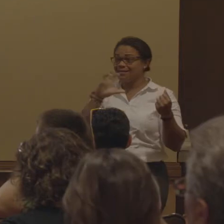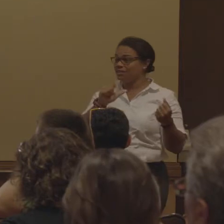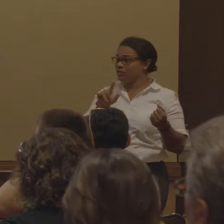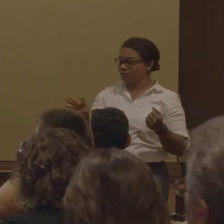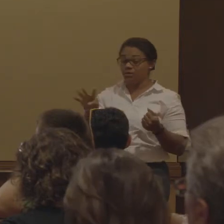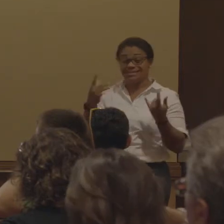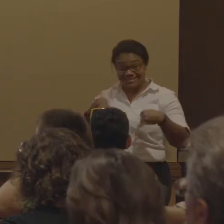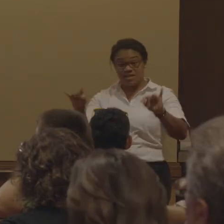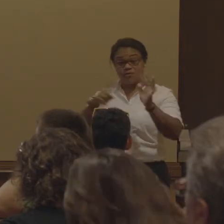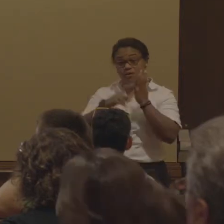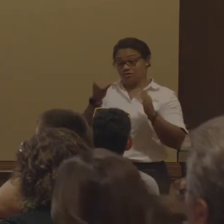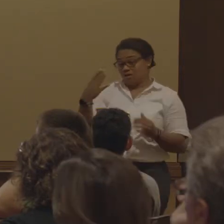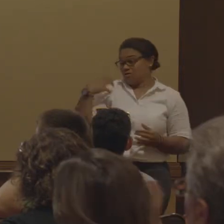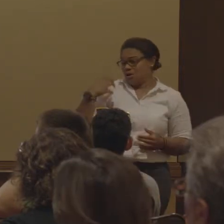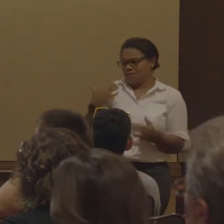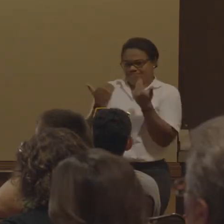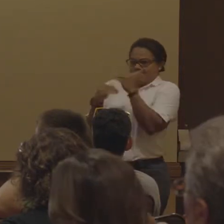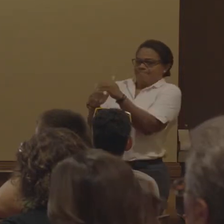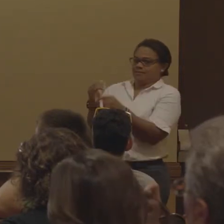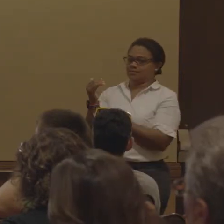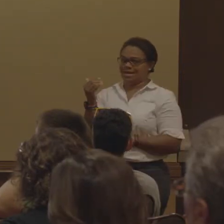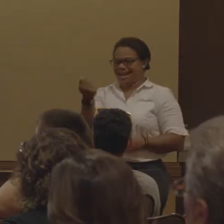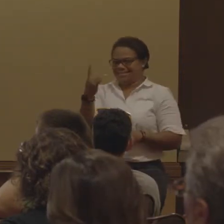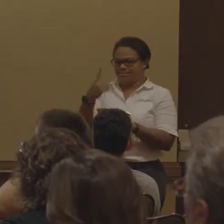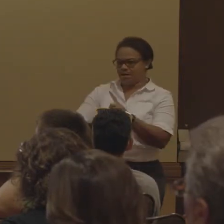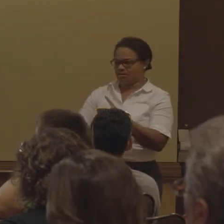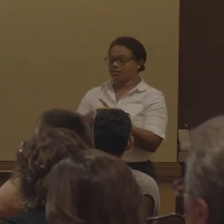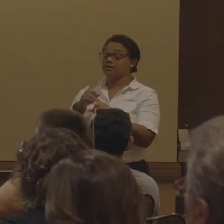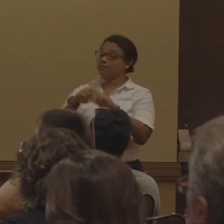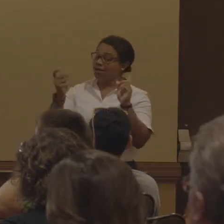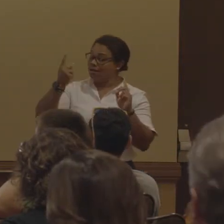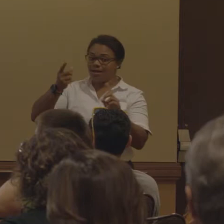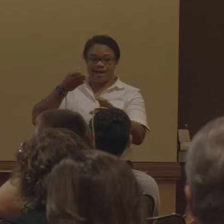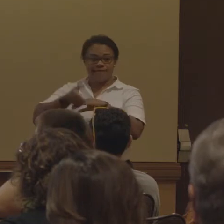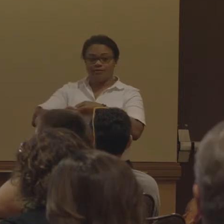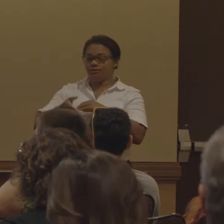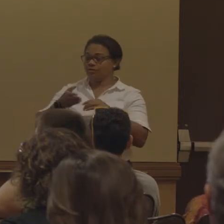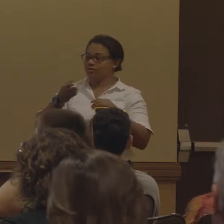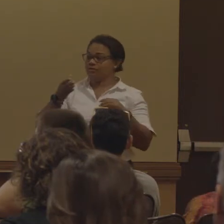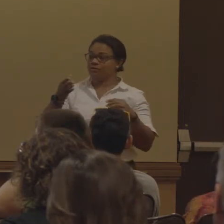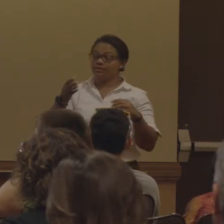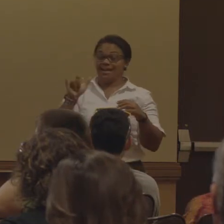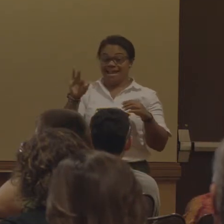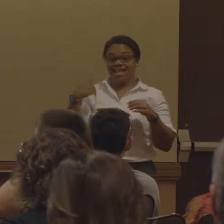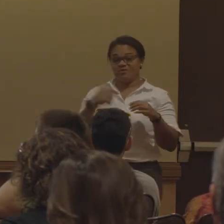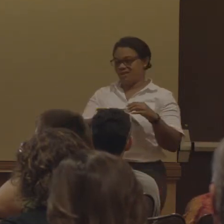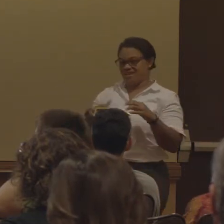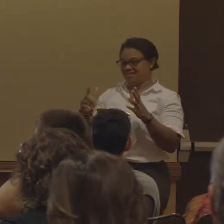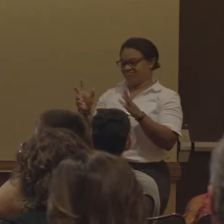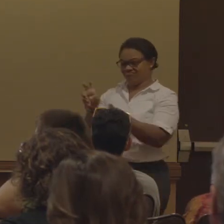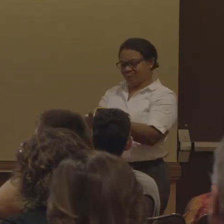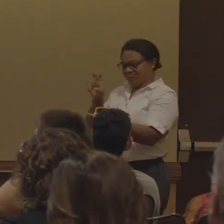that job coach, we're limited to 18 months. However, after we phase out our